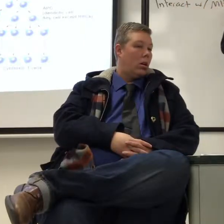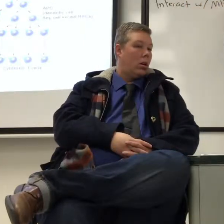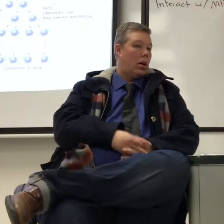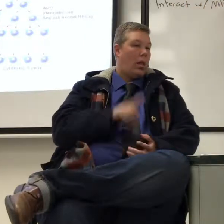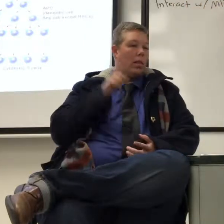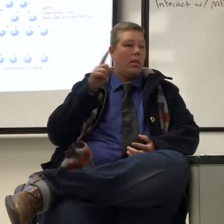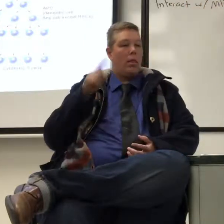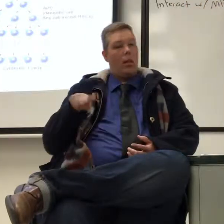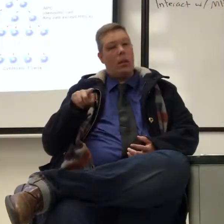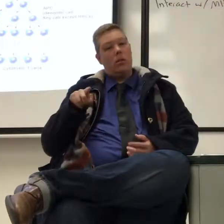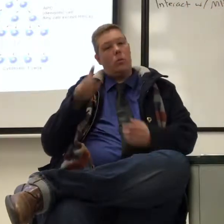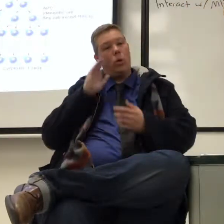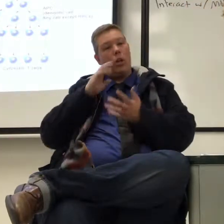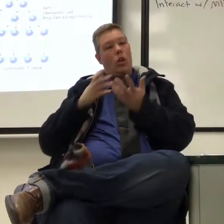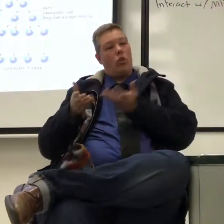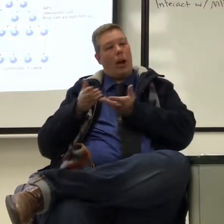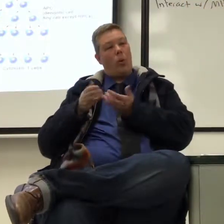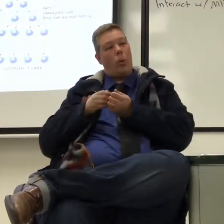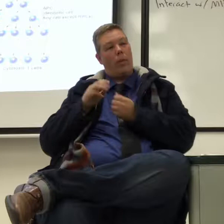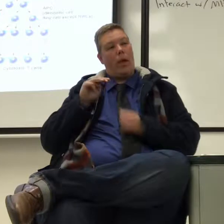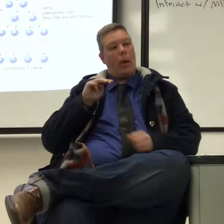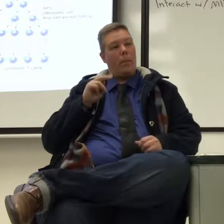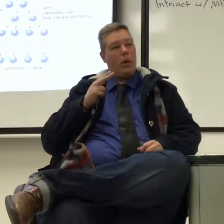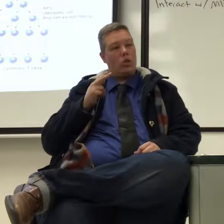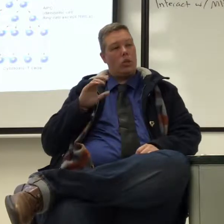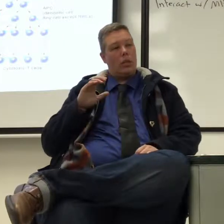MHC class 2. Then